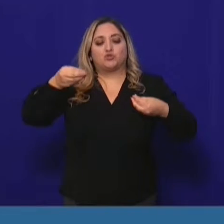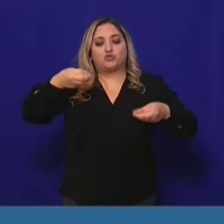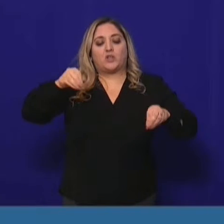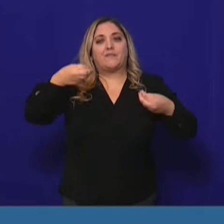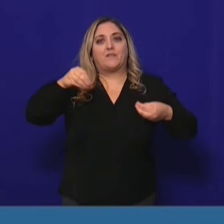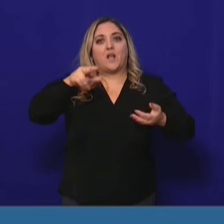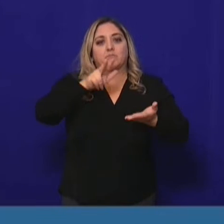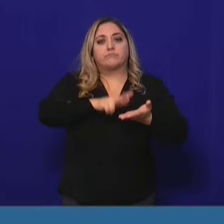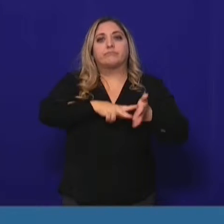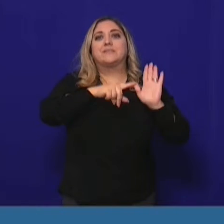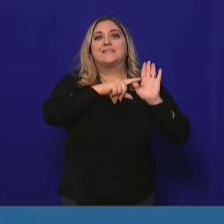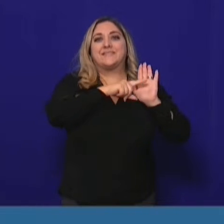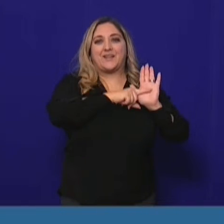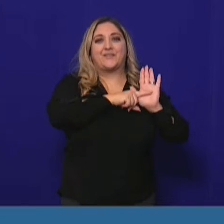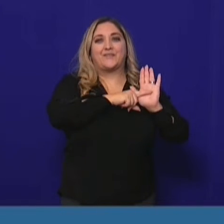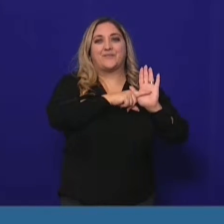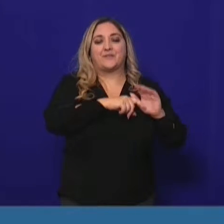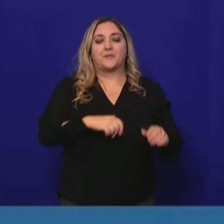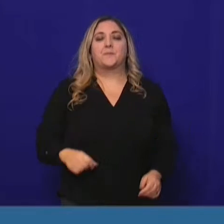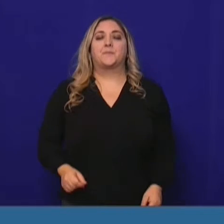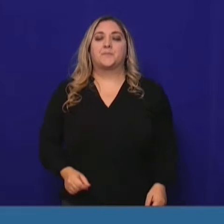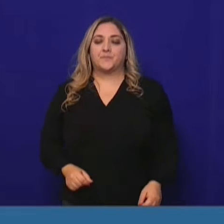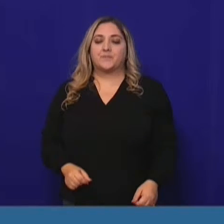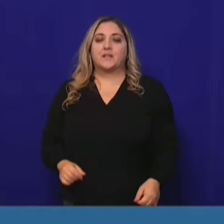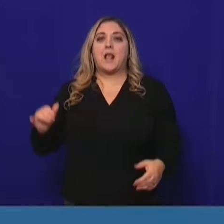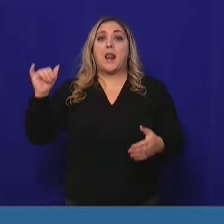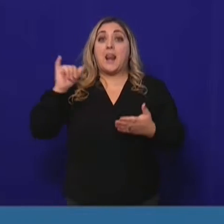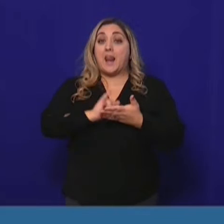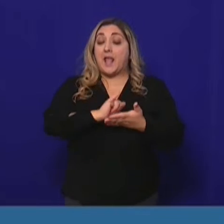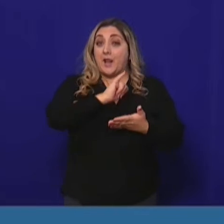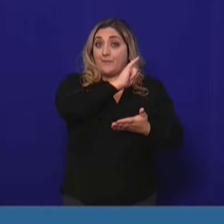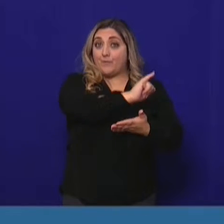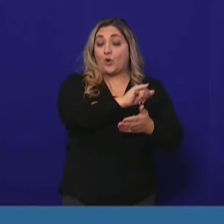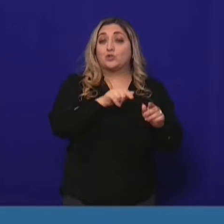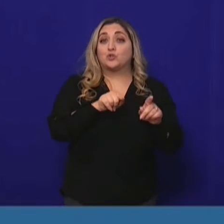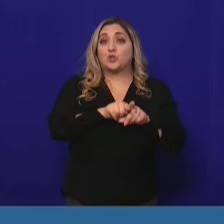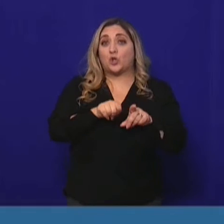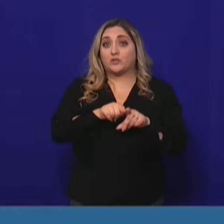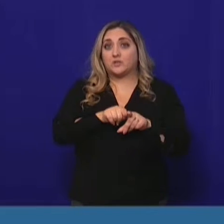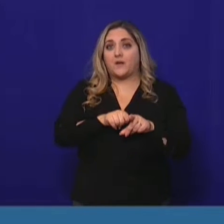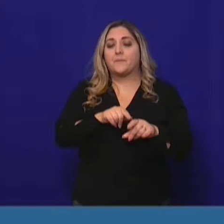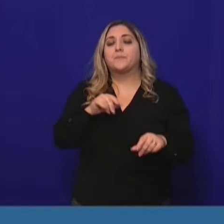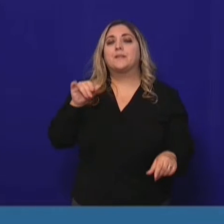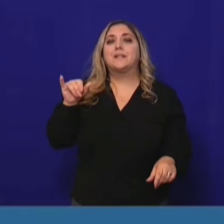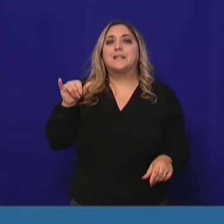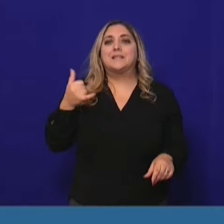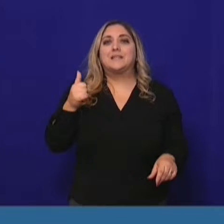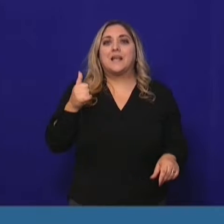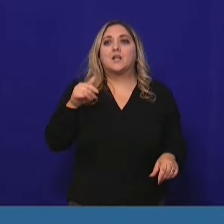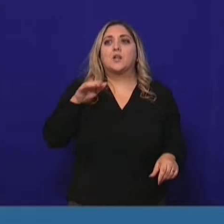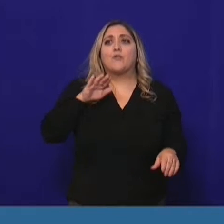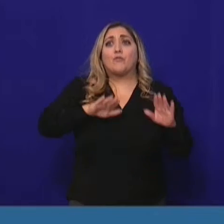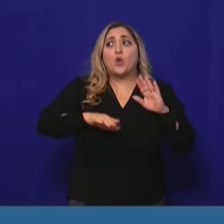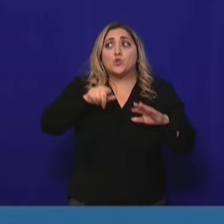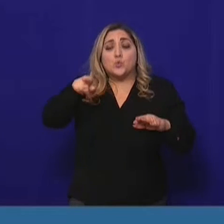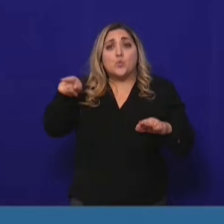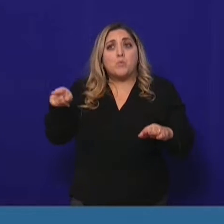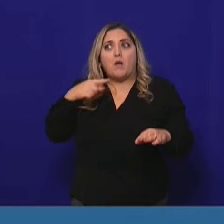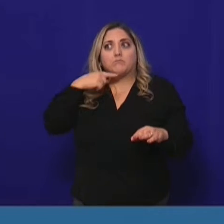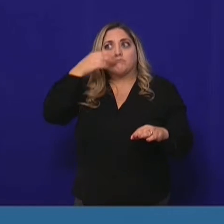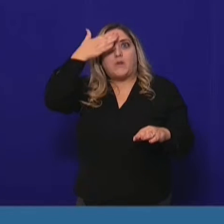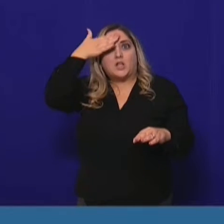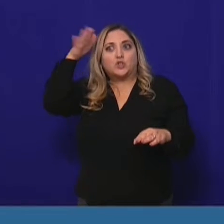huma negattiv. U mbagħad l-ajruport aħna dawk li għal xi raġuni ma jkunux ġabu